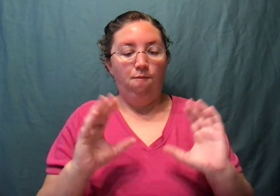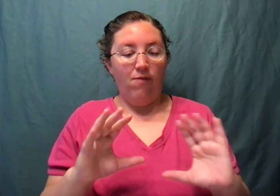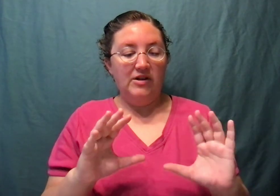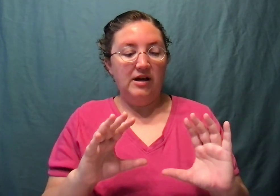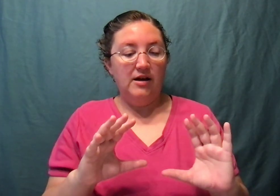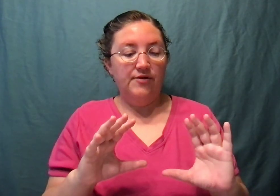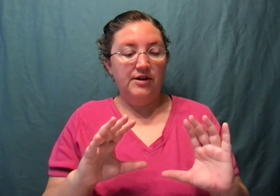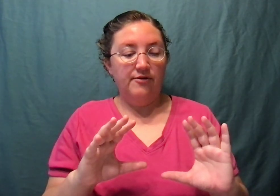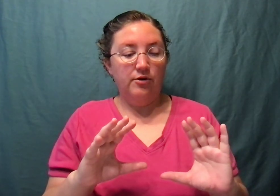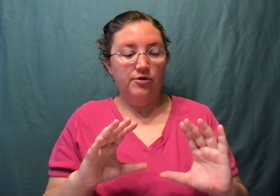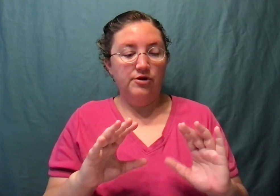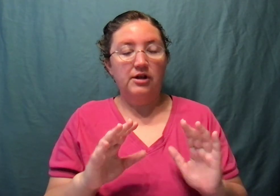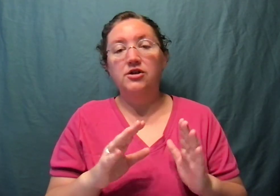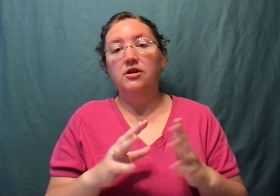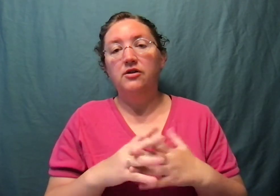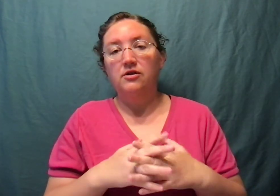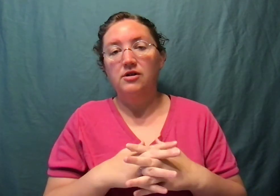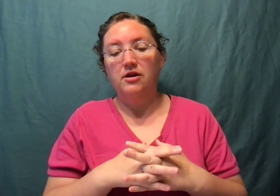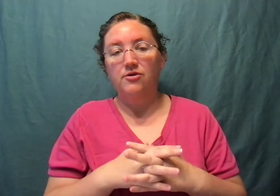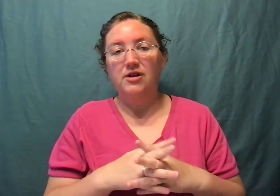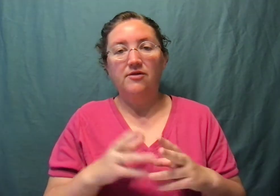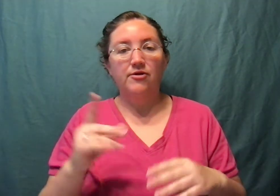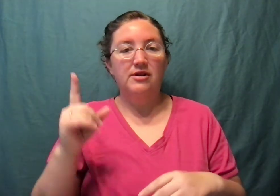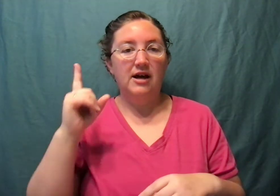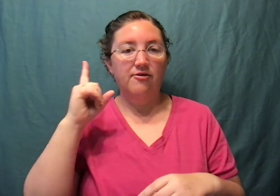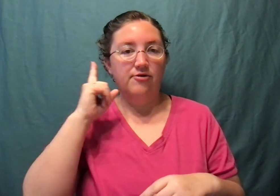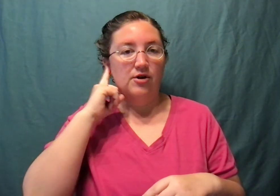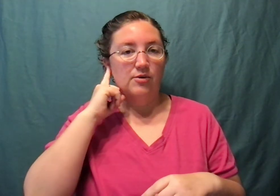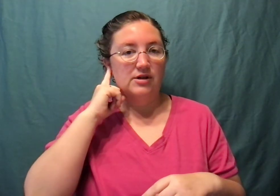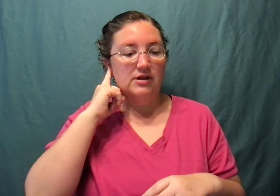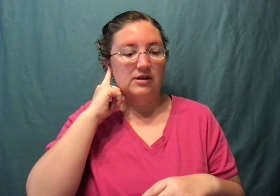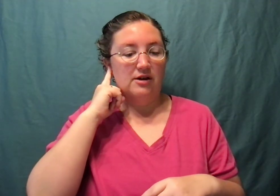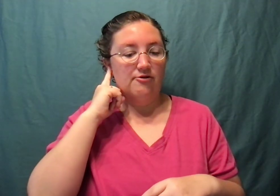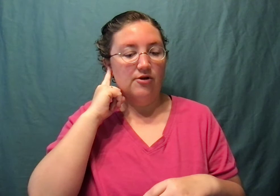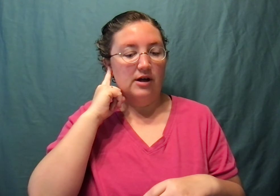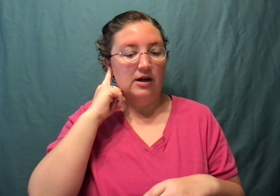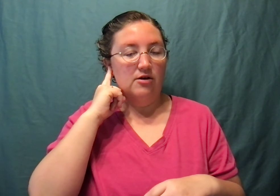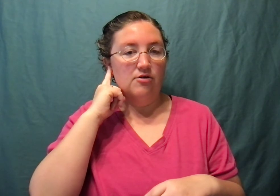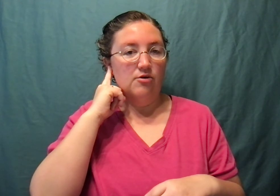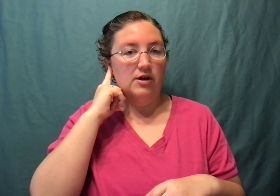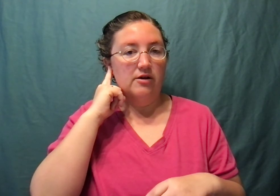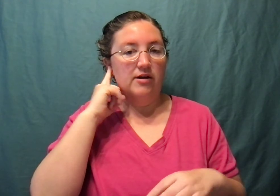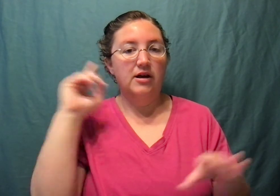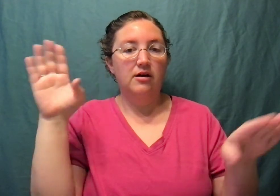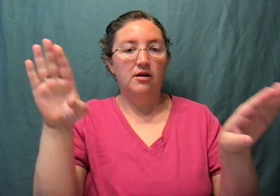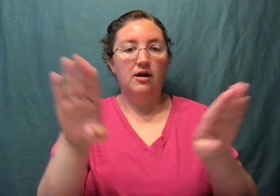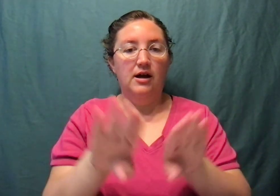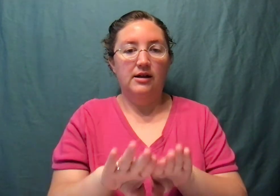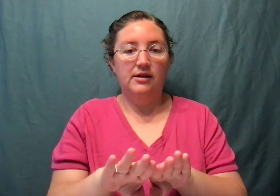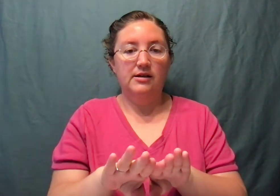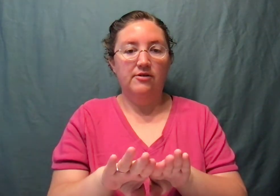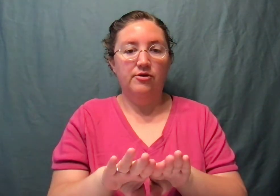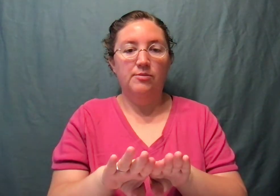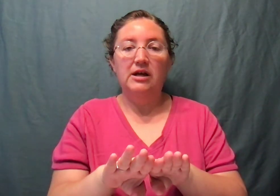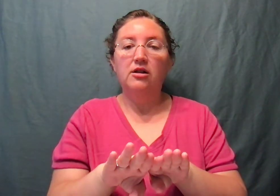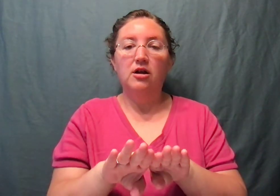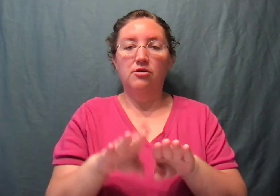At the end of the deaf culture section, there's another sign for deaf, which is a sign for ear or hearing, and then a sign for to be